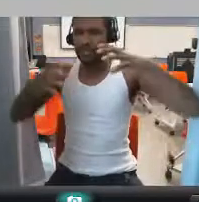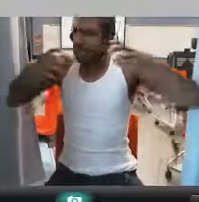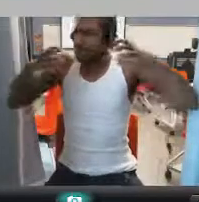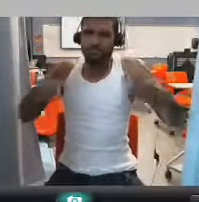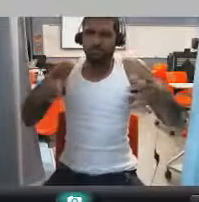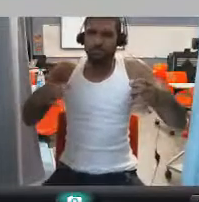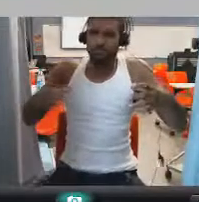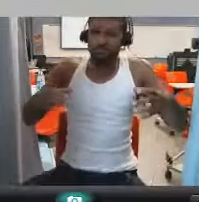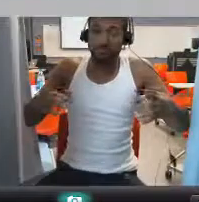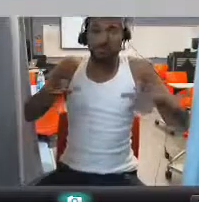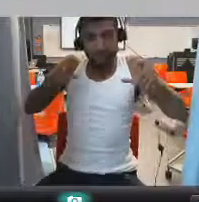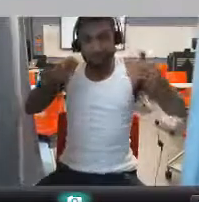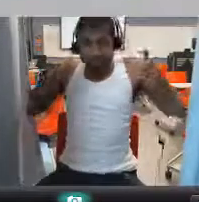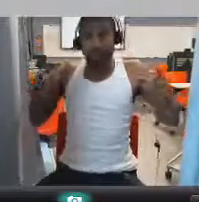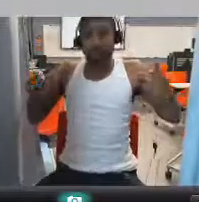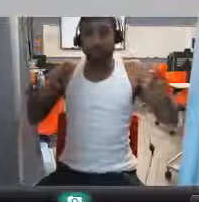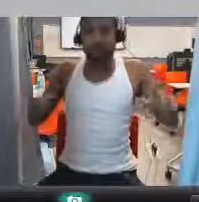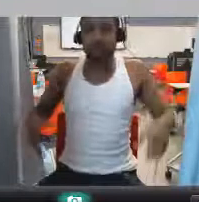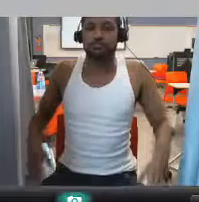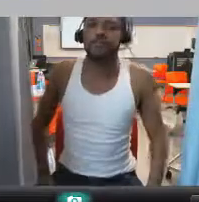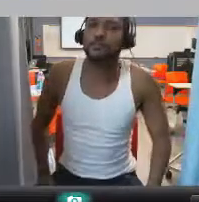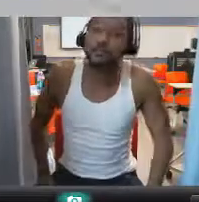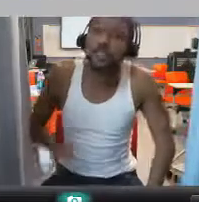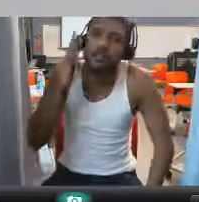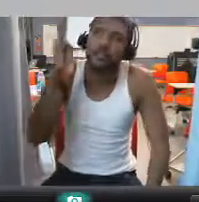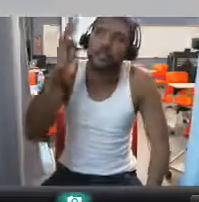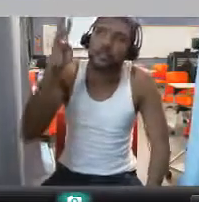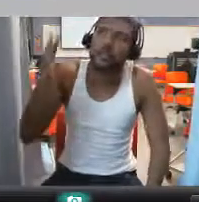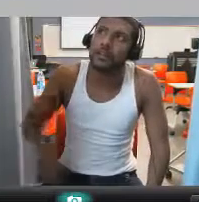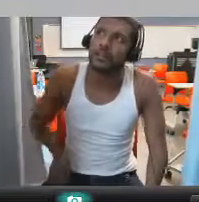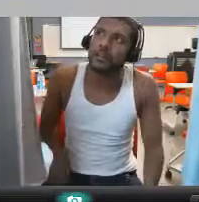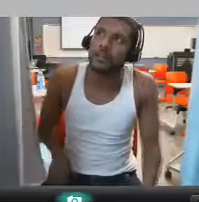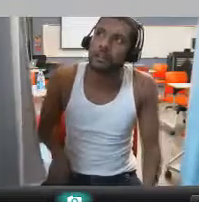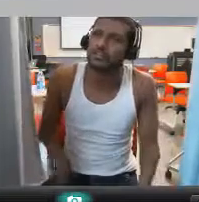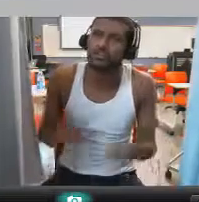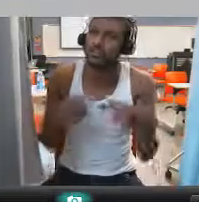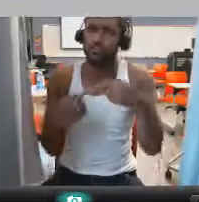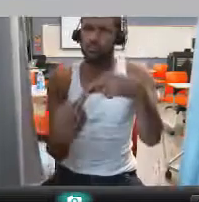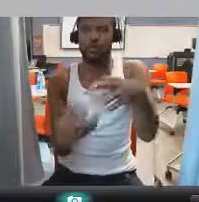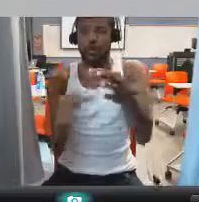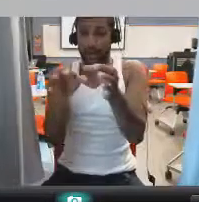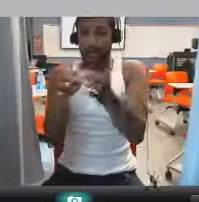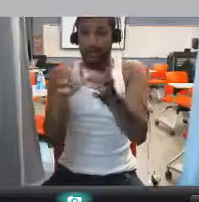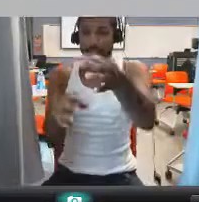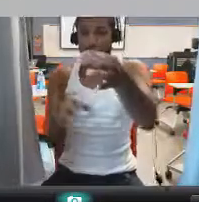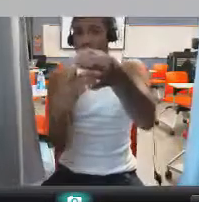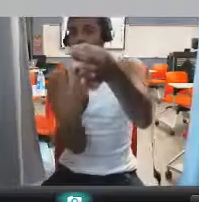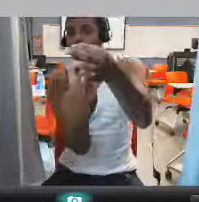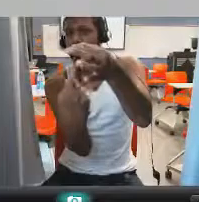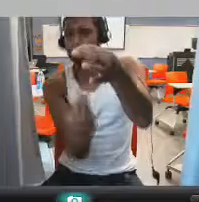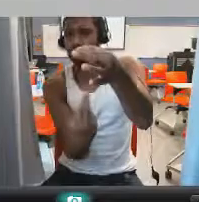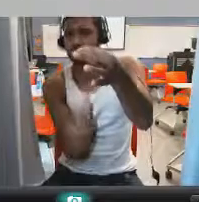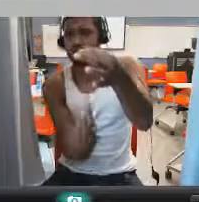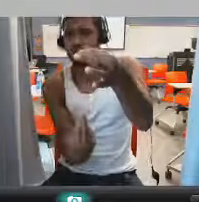you know, like cock thick or something like that. And in my head, all I can see is this rope pouring out of my ass like some sort of Arabic